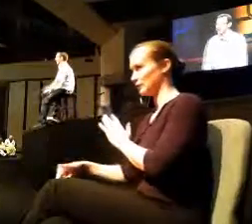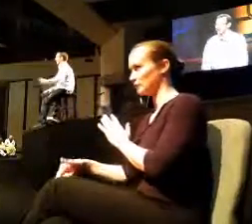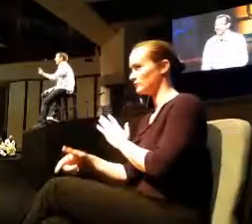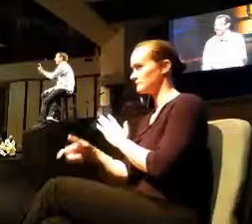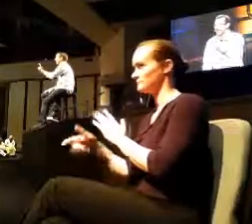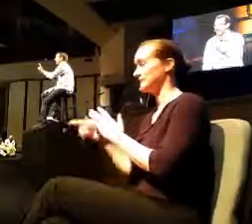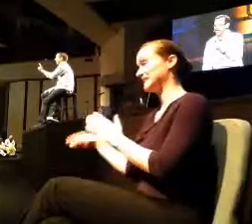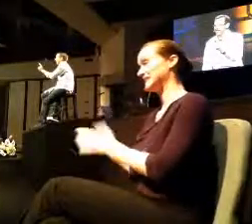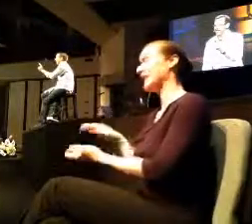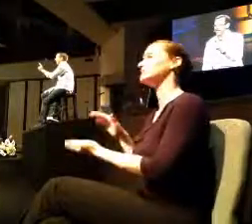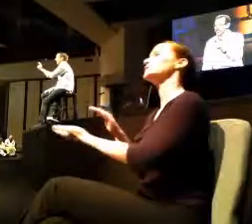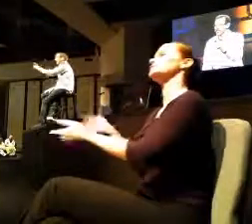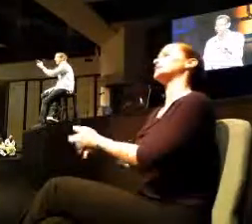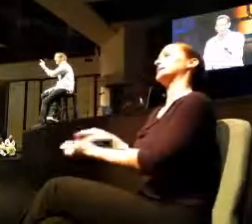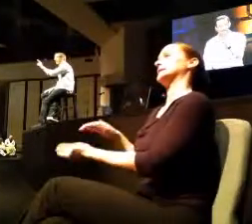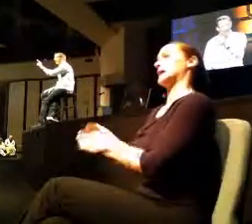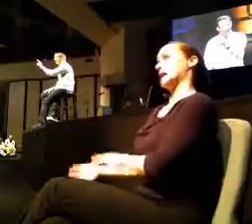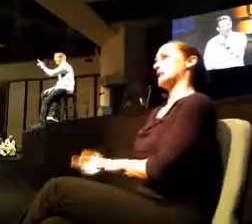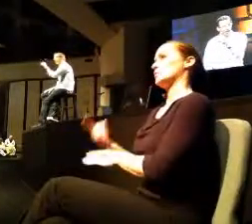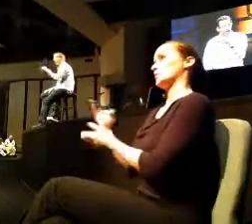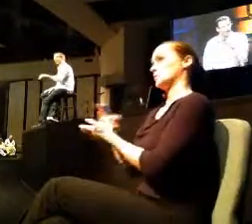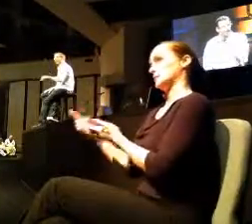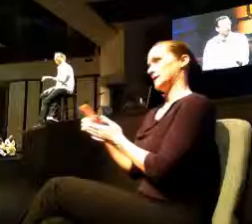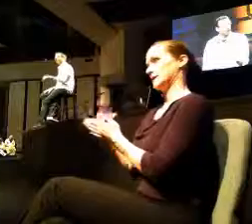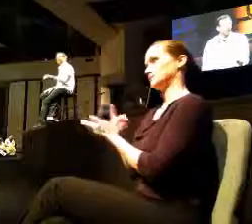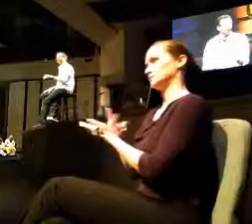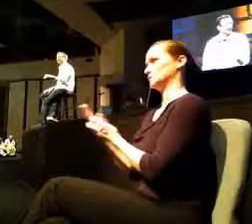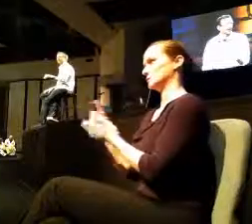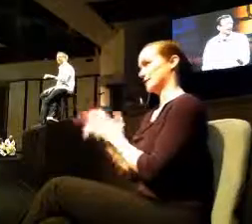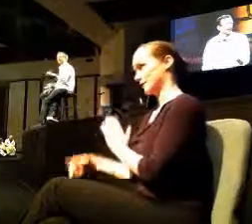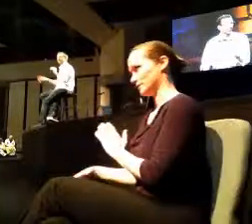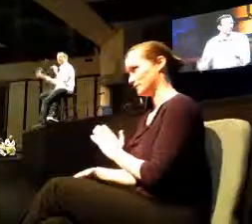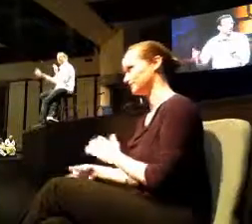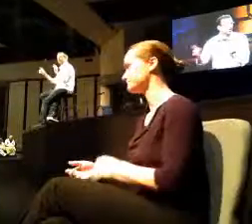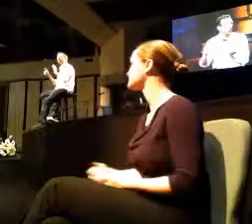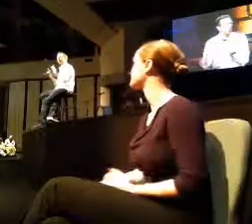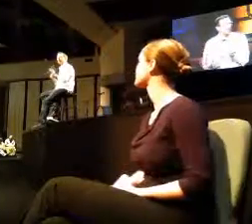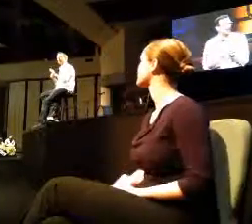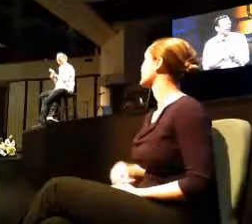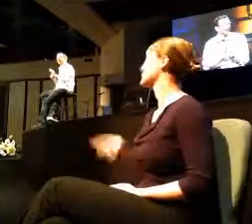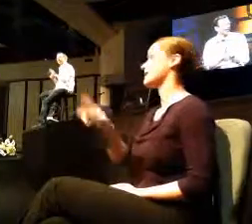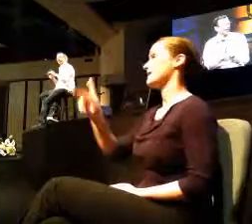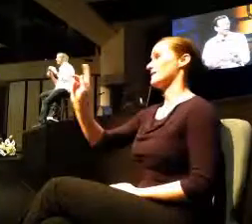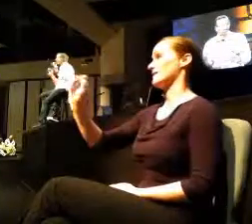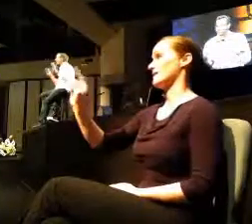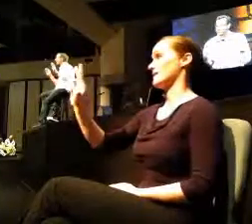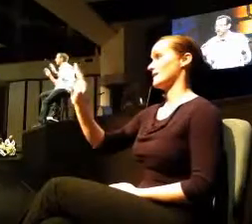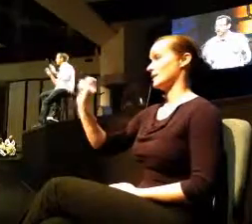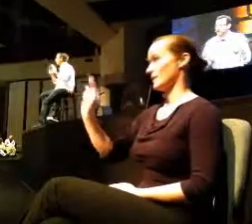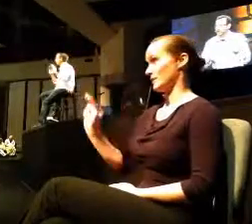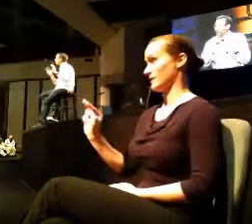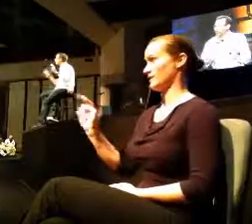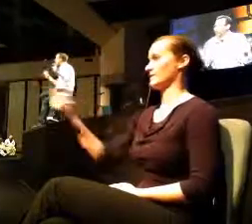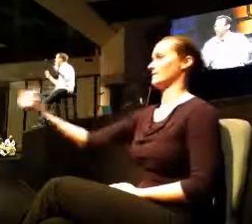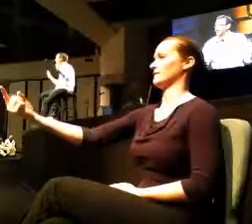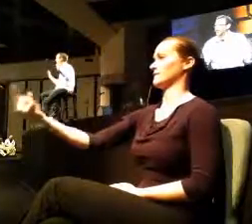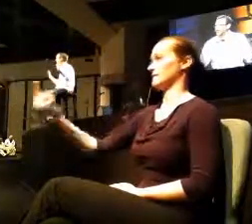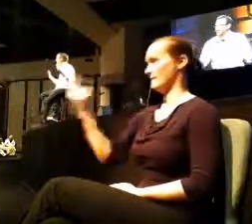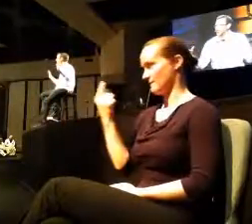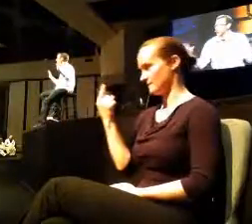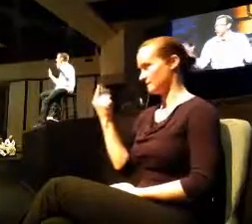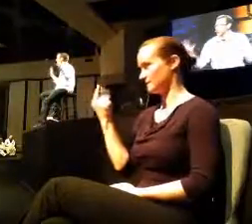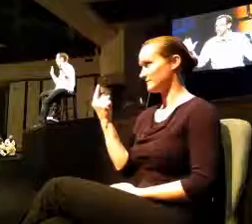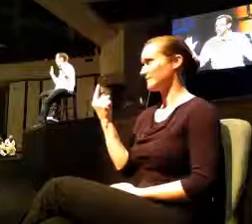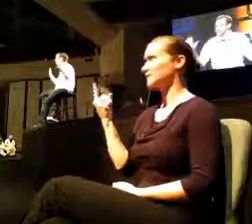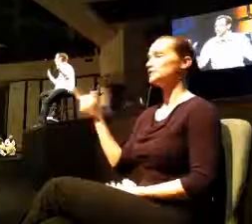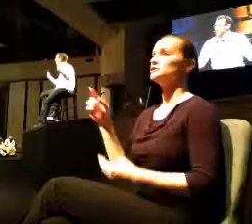invitation. And I met Karen right up here when she walked that aisle and started this whole new relationship